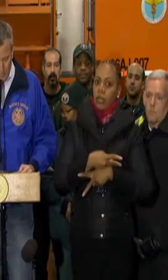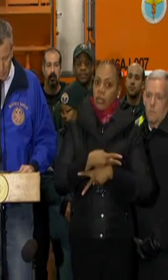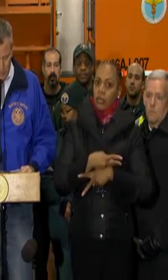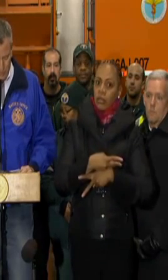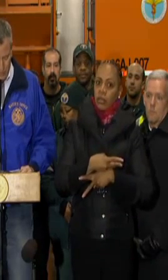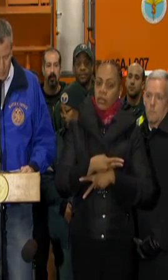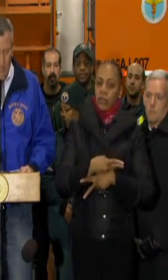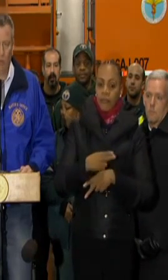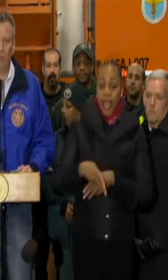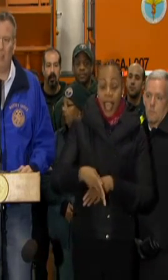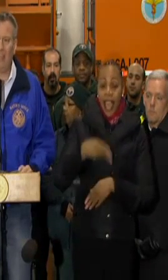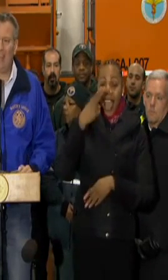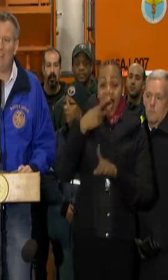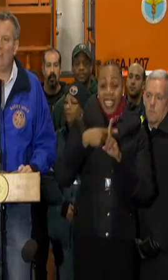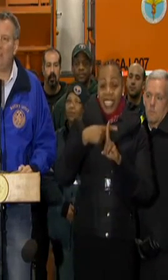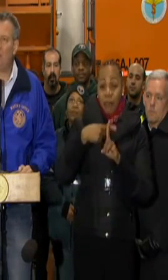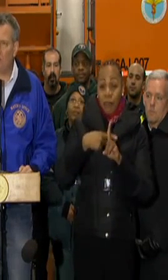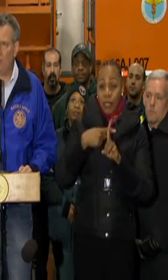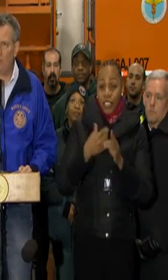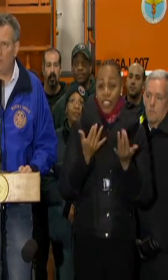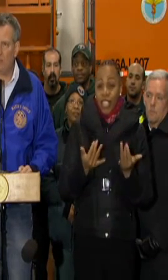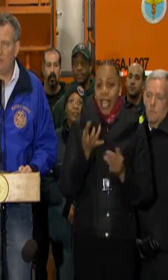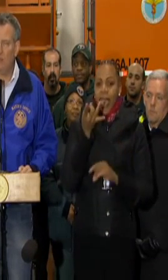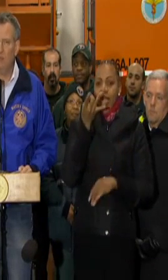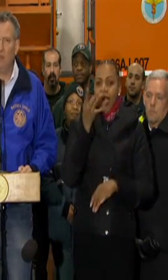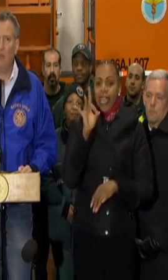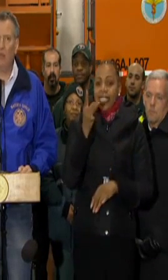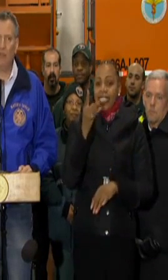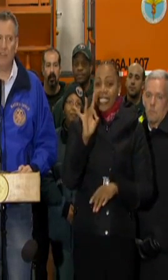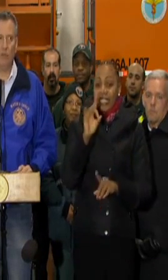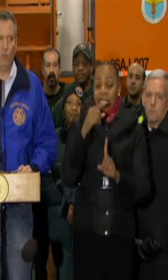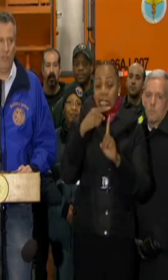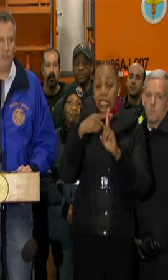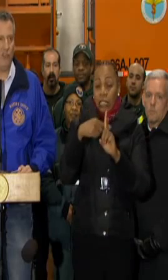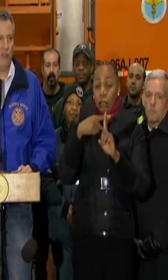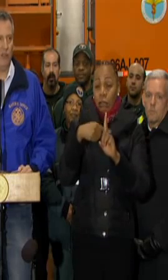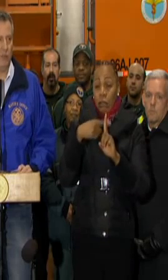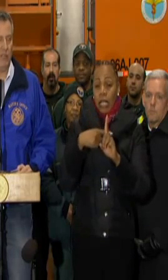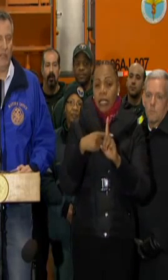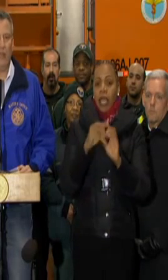high temperature today will be 18 degrees. And obviously with